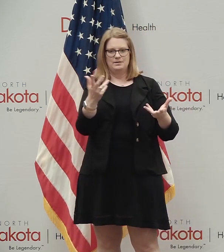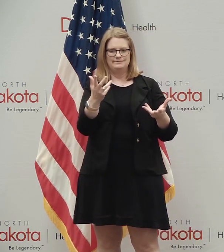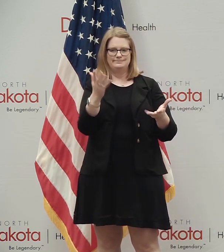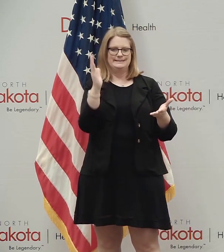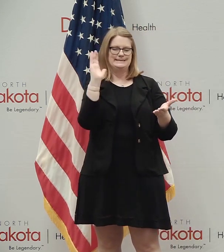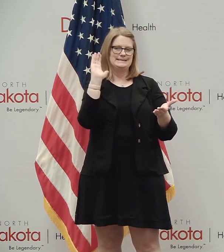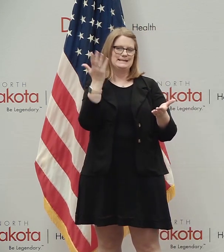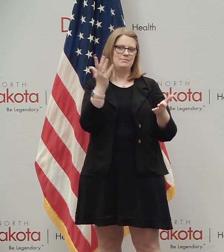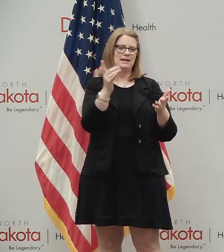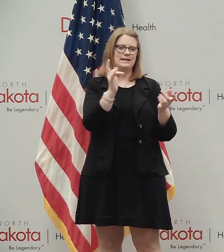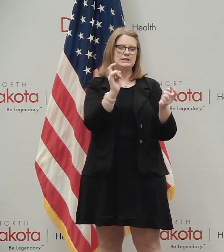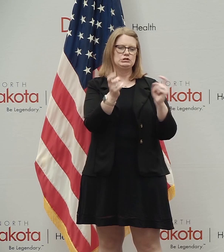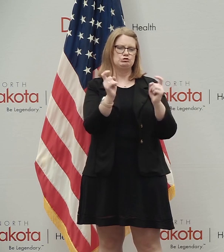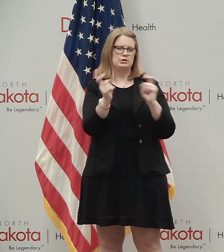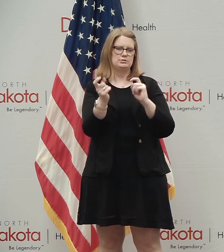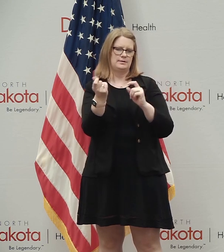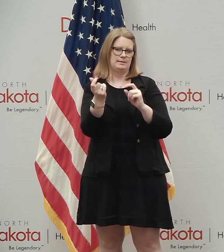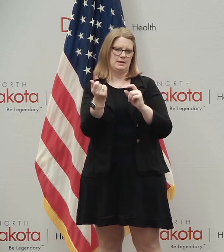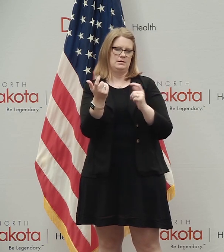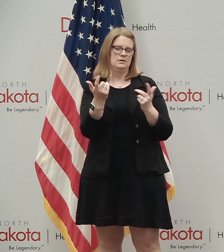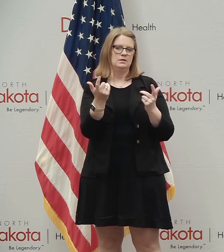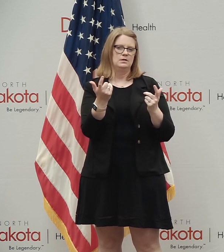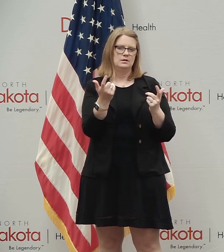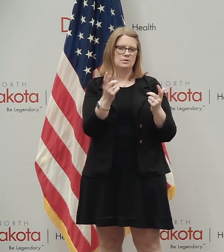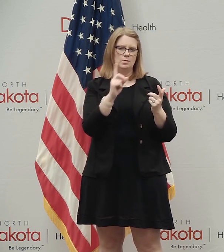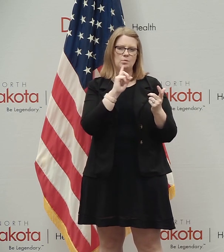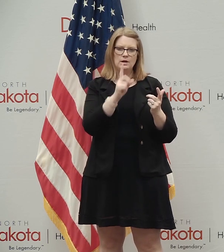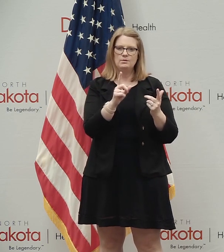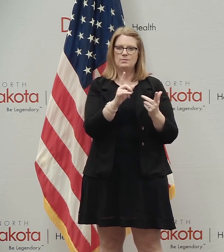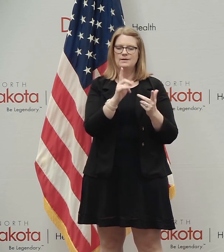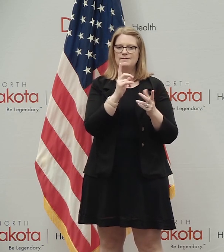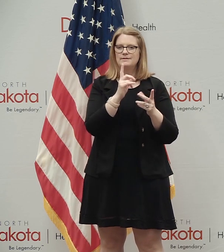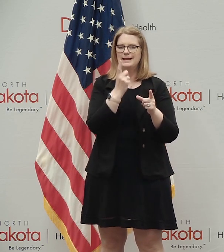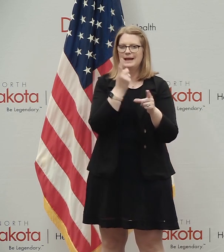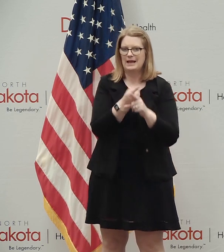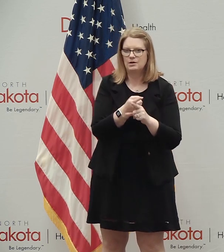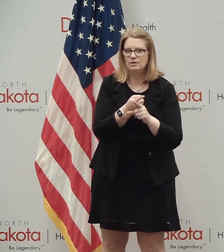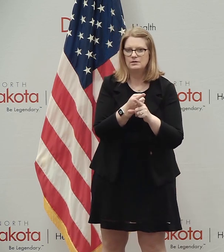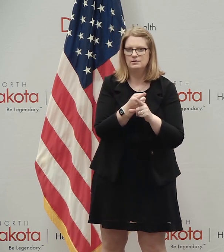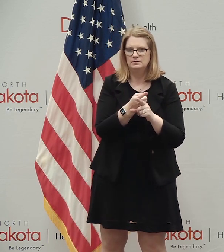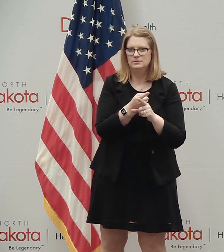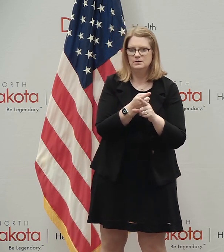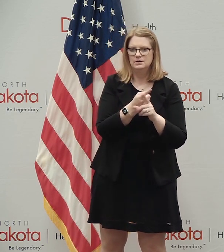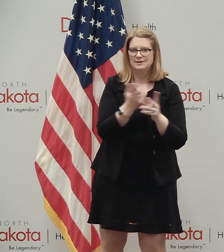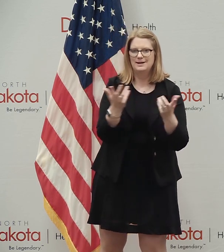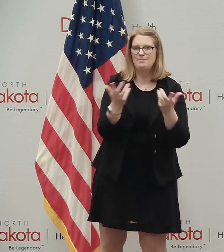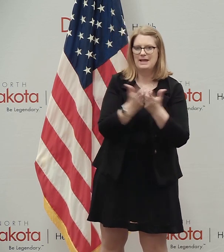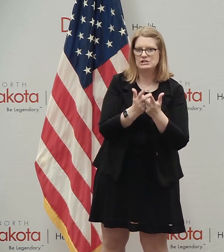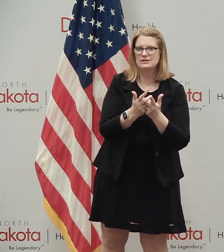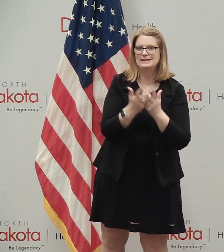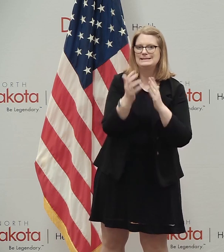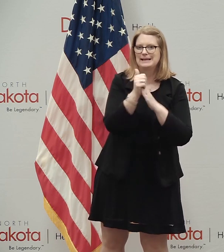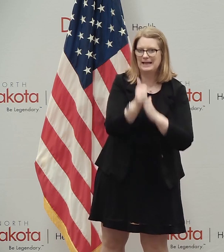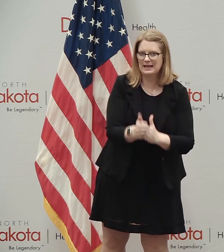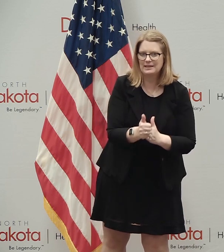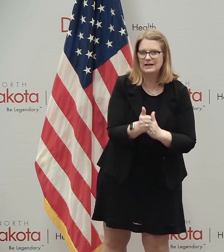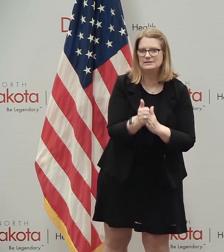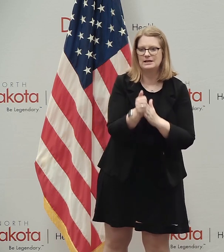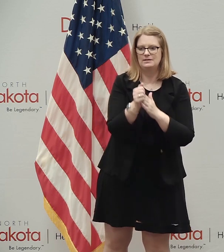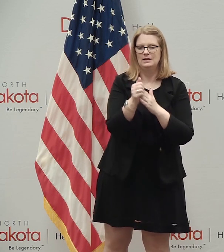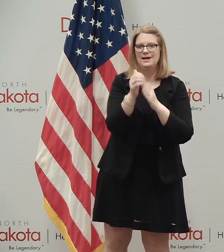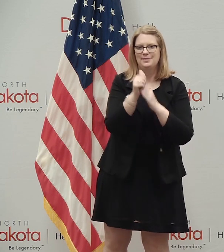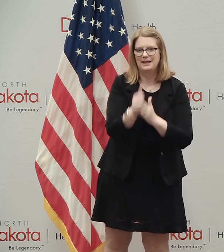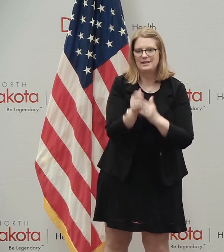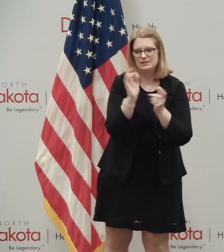fluid because of an effort to get very accurate in terms of matching these moving guidelines and then actually putting it